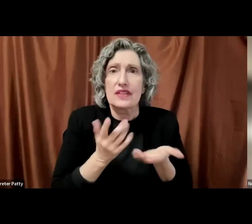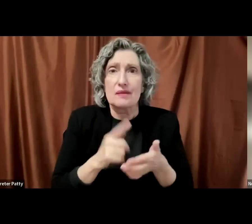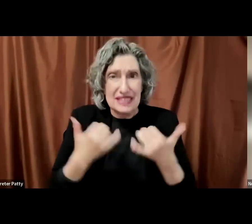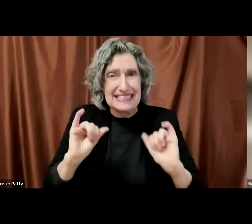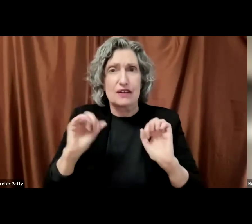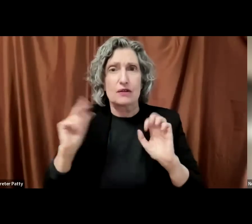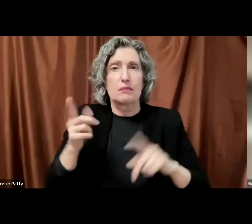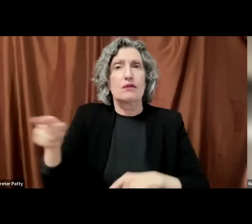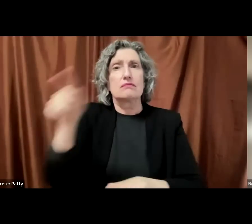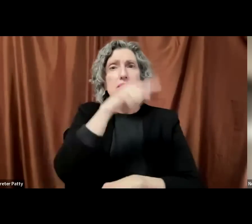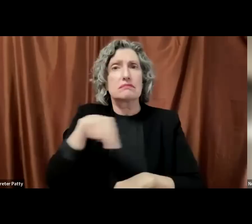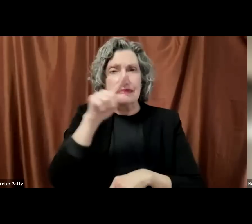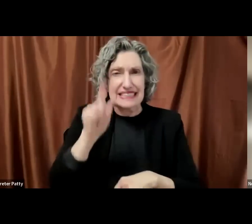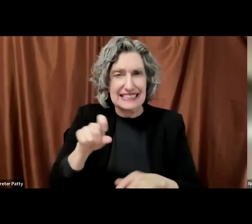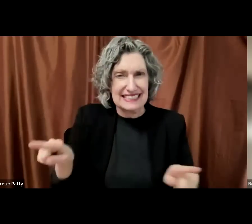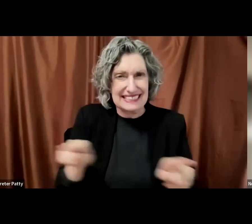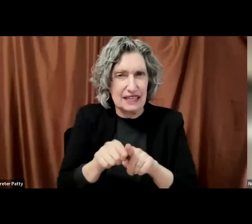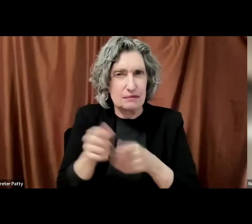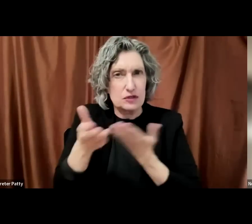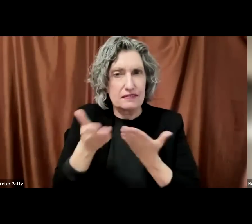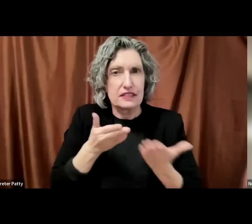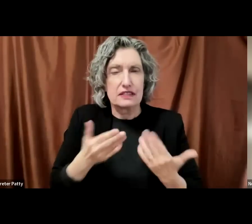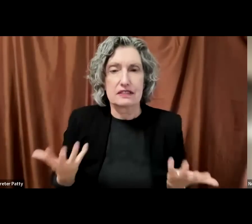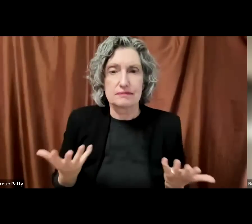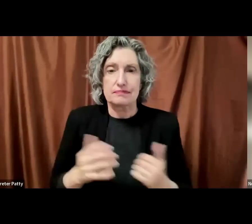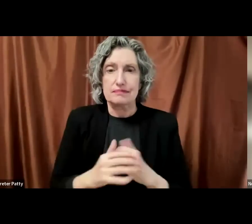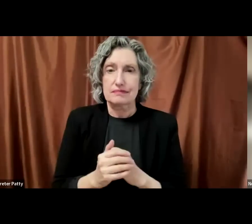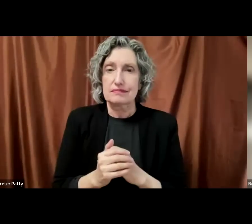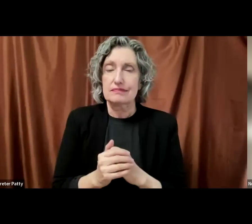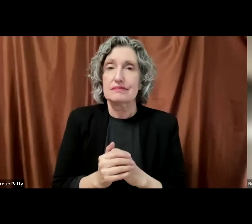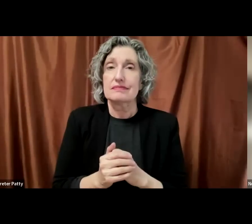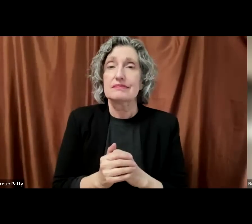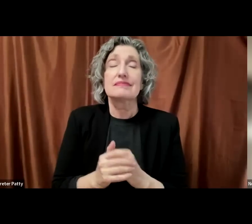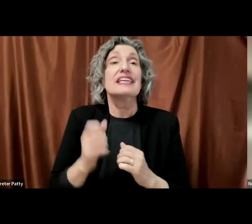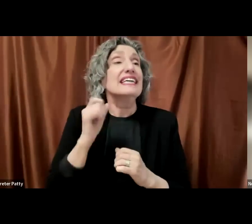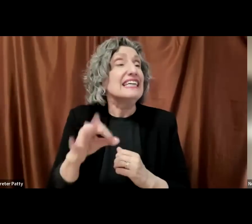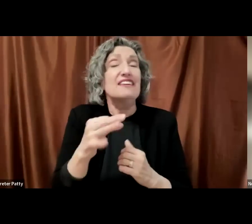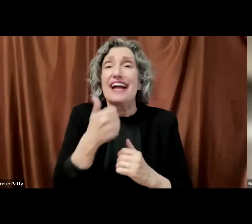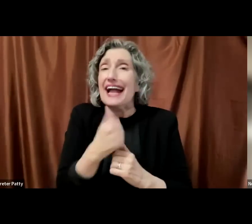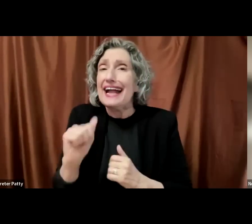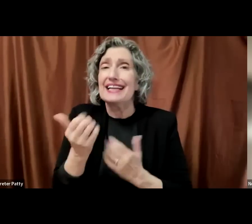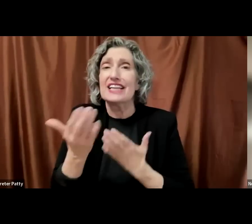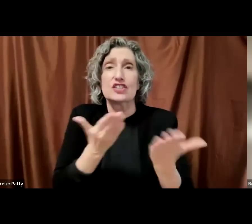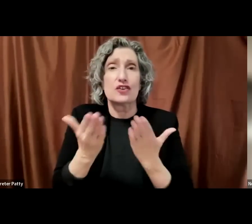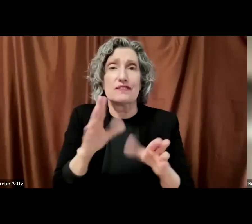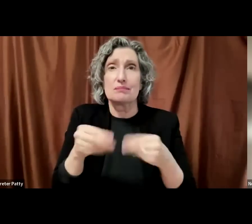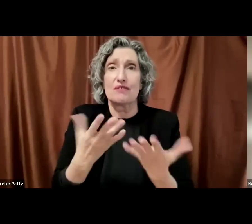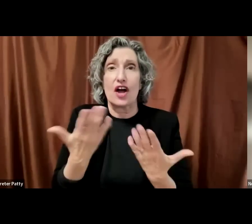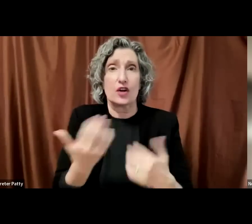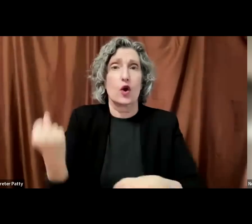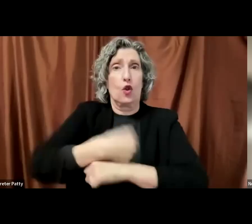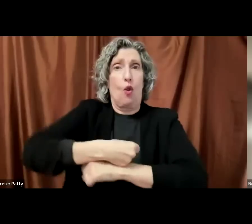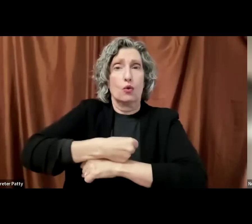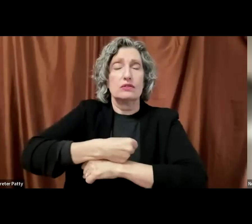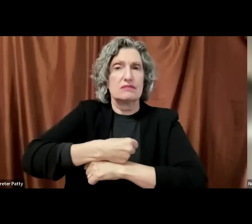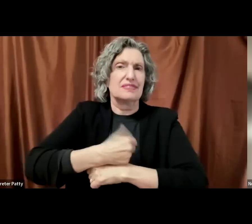statistics are very similar. While critical service providers shutting their doors can be devastating anywhere, in rural areas, a nonprofit closing